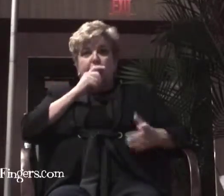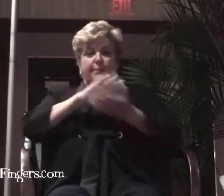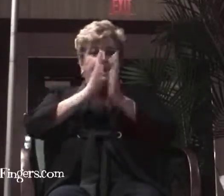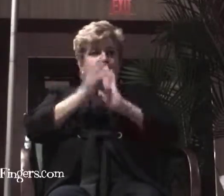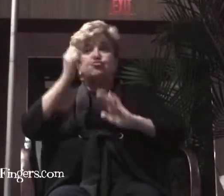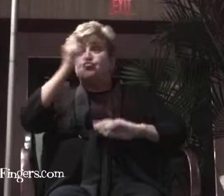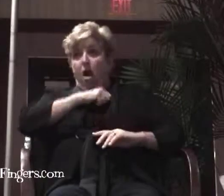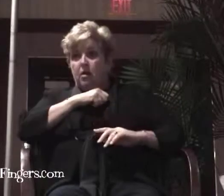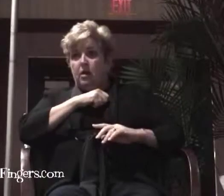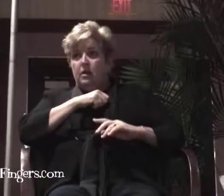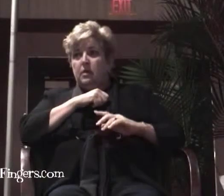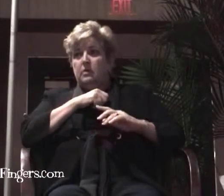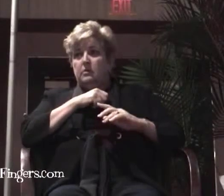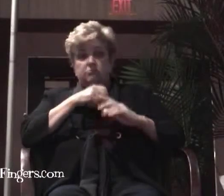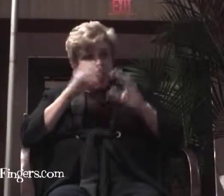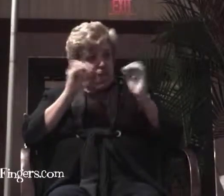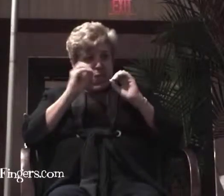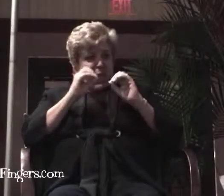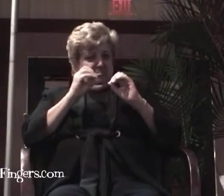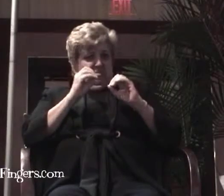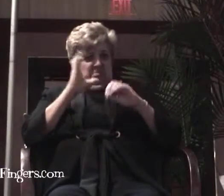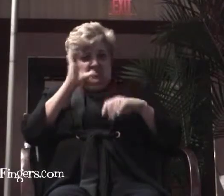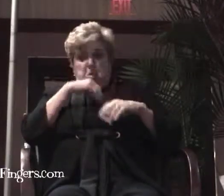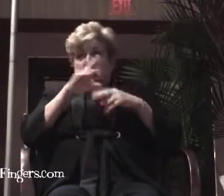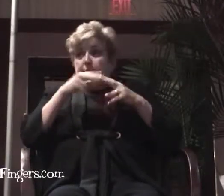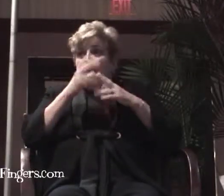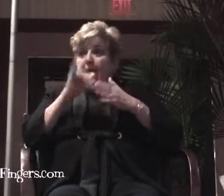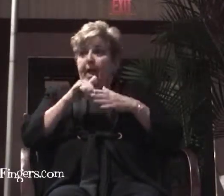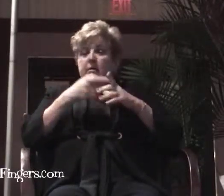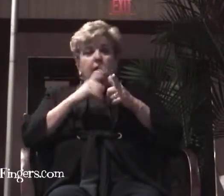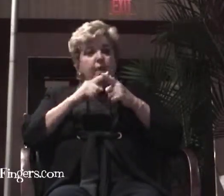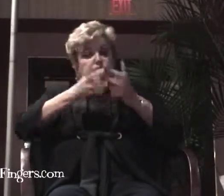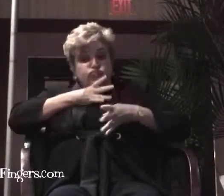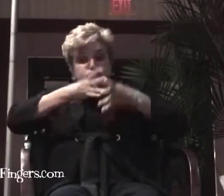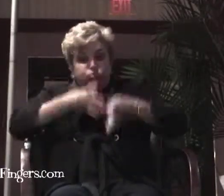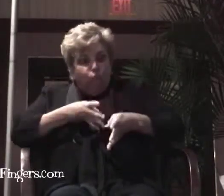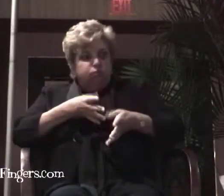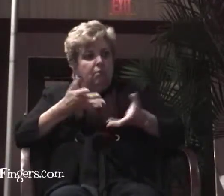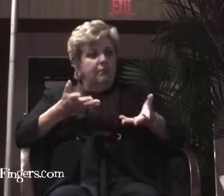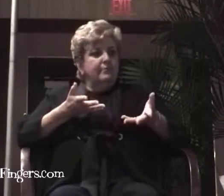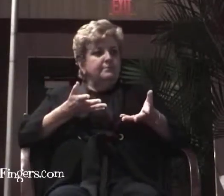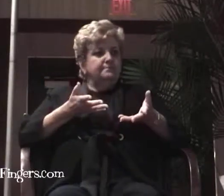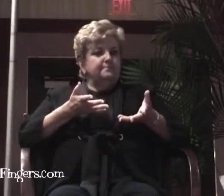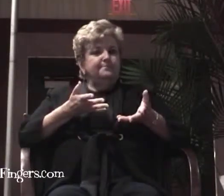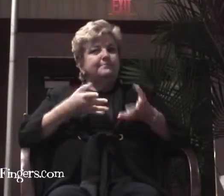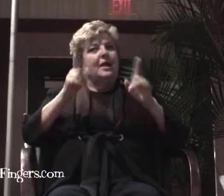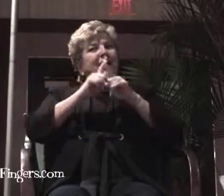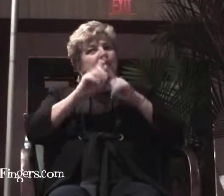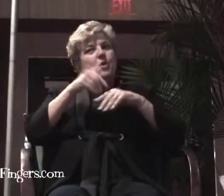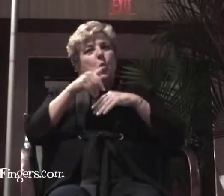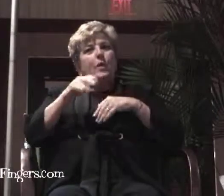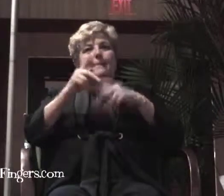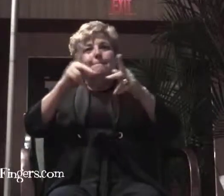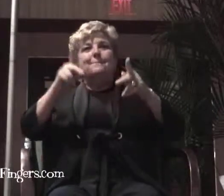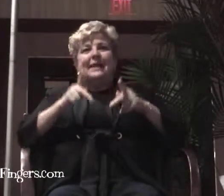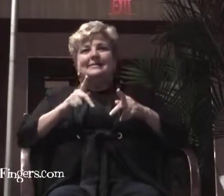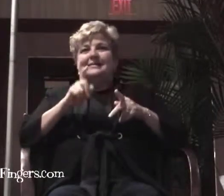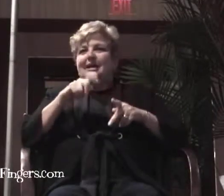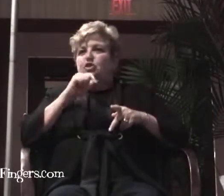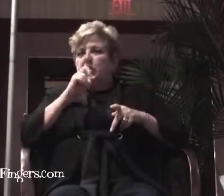wasn't anything queer about that, and I would throw up. And I also would go places I shouldn't go, and I would say things I shouldn't say, and I